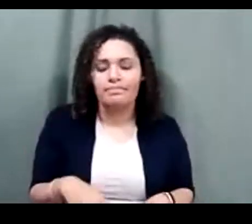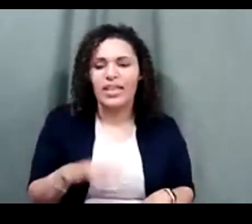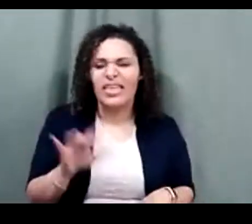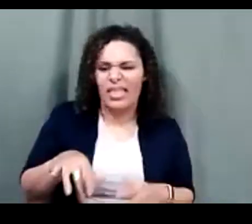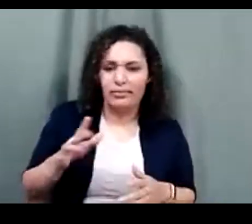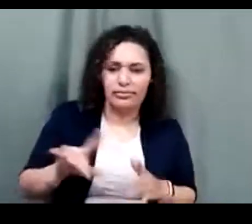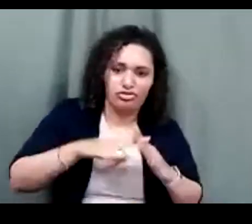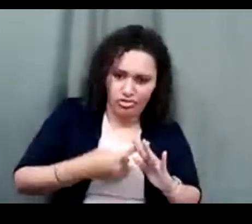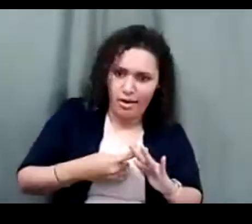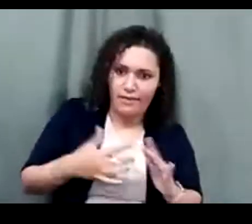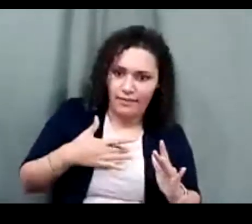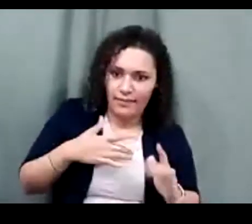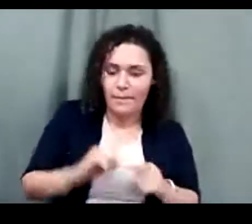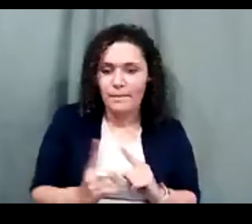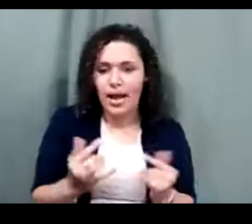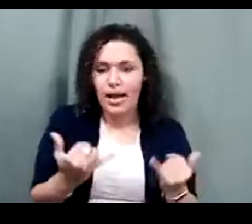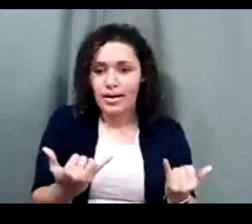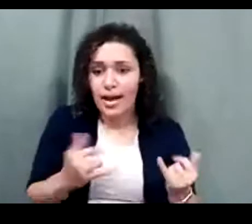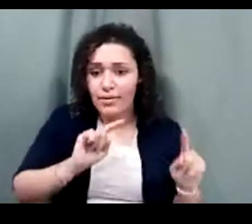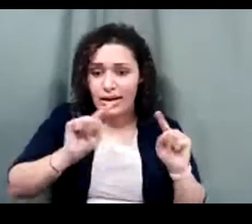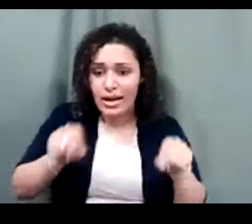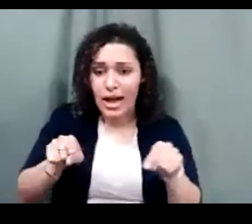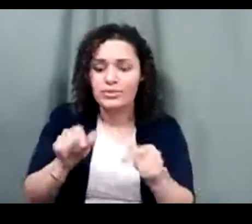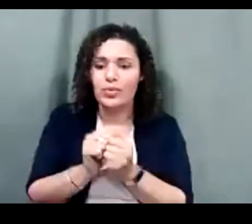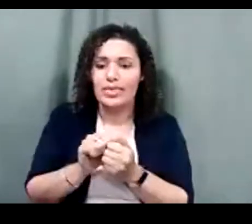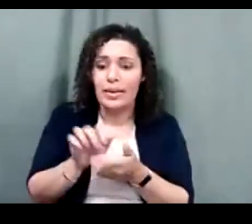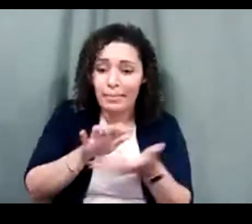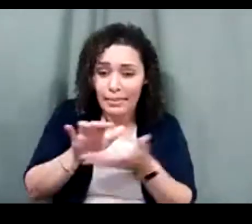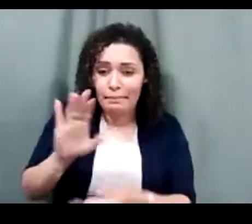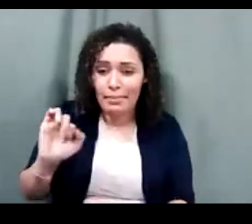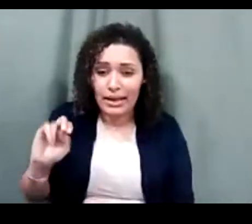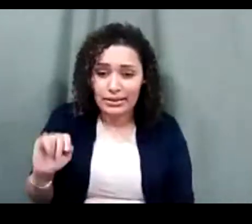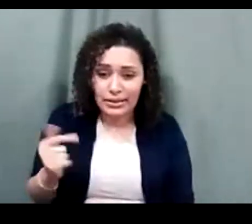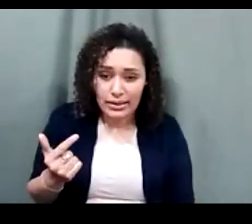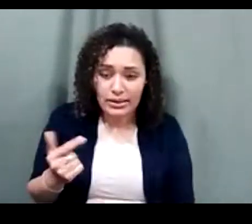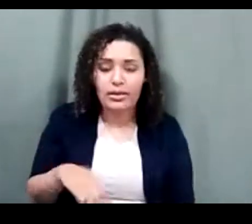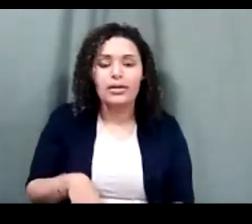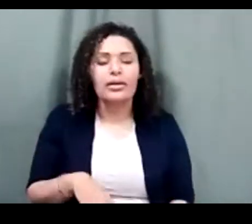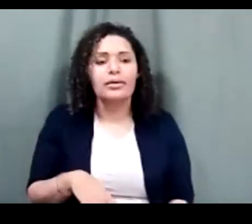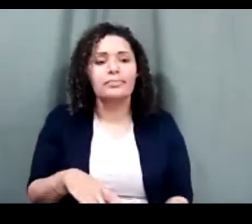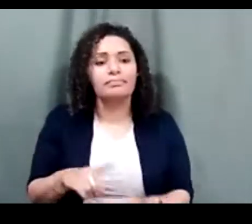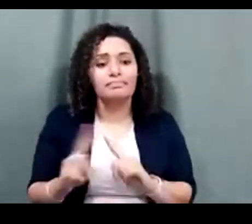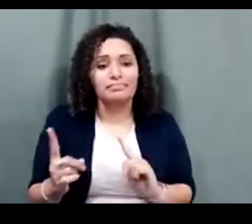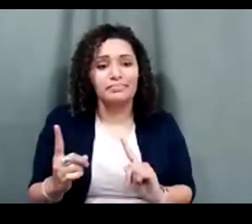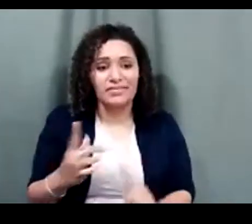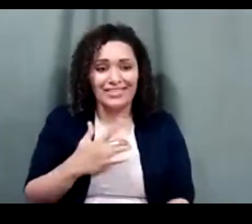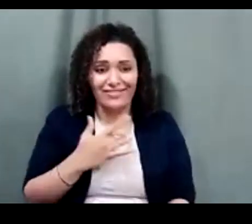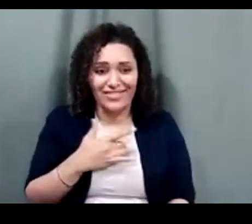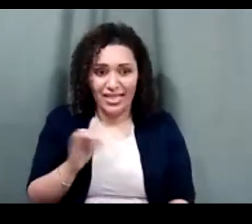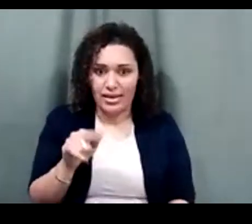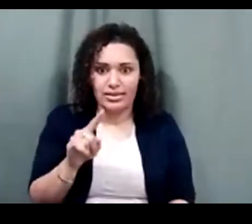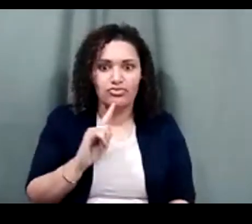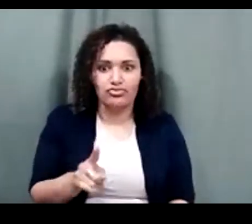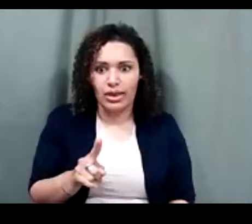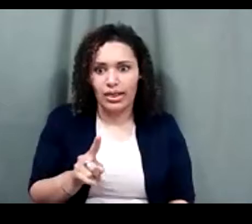But then he also usually comes now to help with blending. And I still feel like he's super valuable at that.